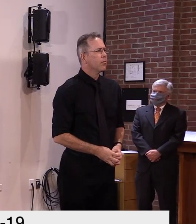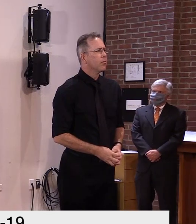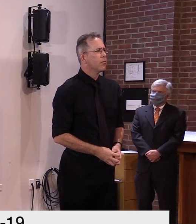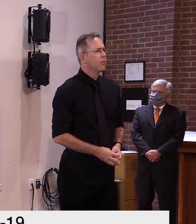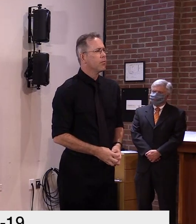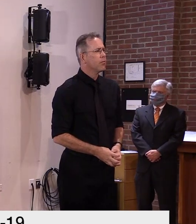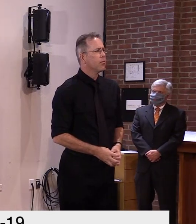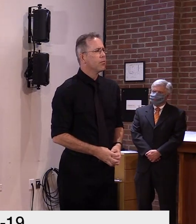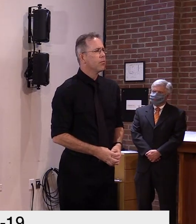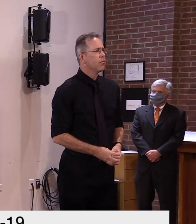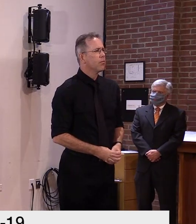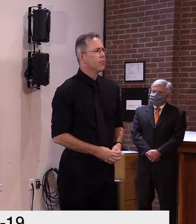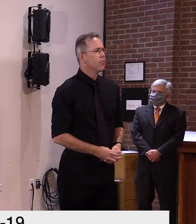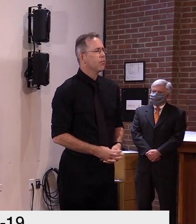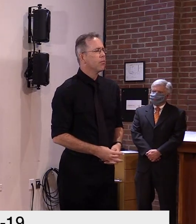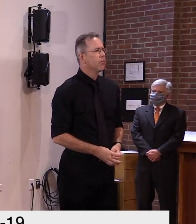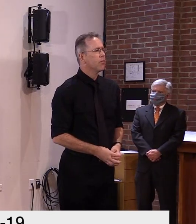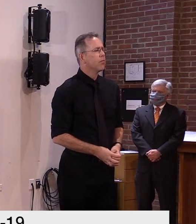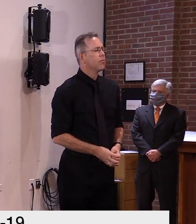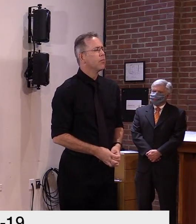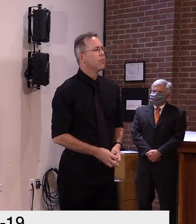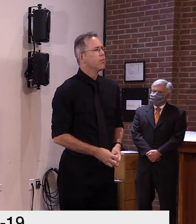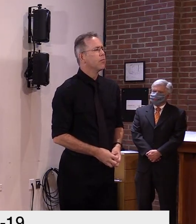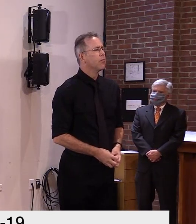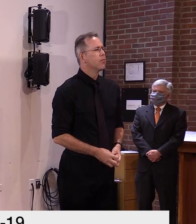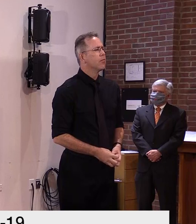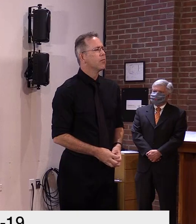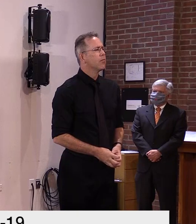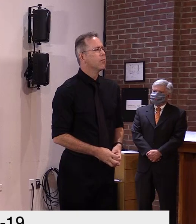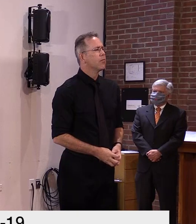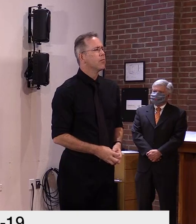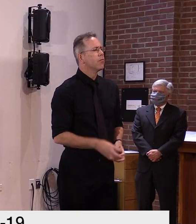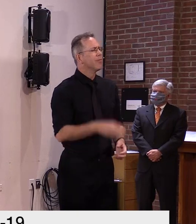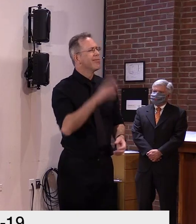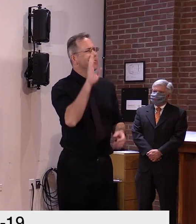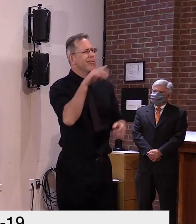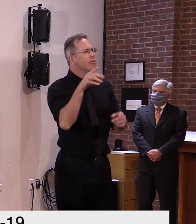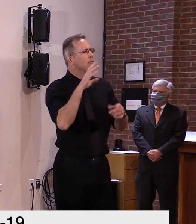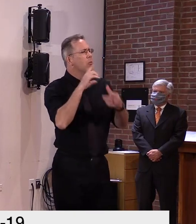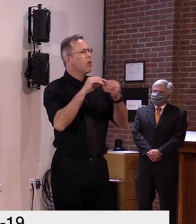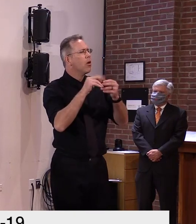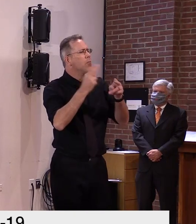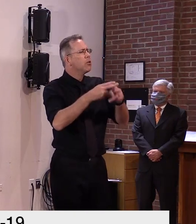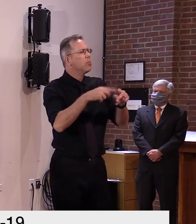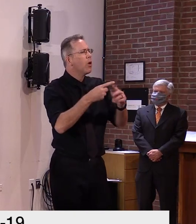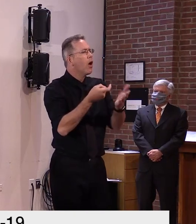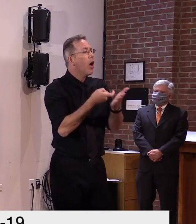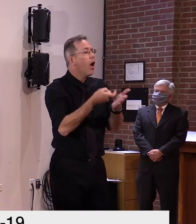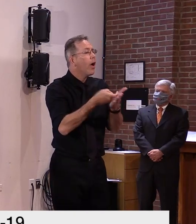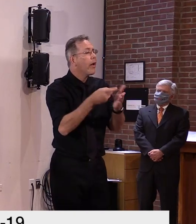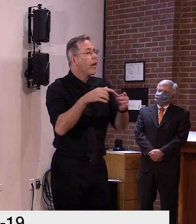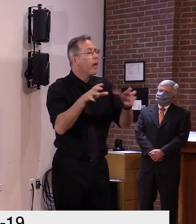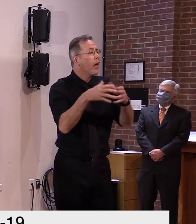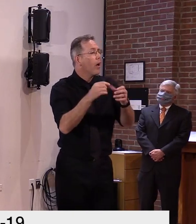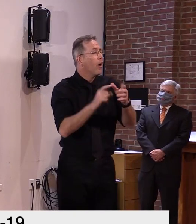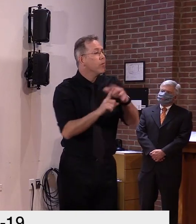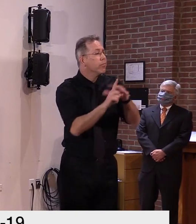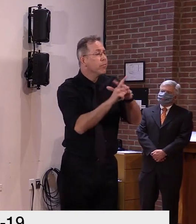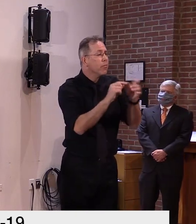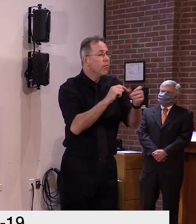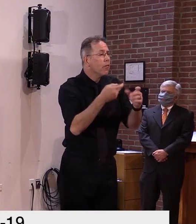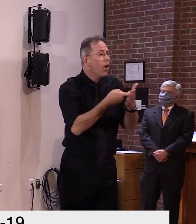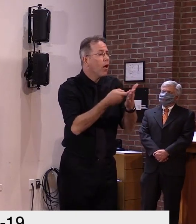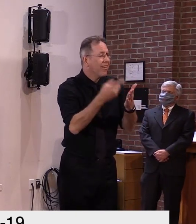after a cluster of cases not really effective in catching new cases, or is it just something specific to this instance?